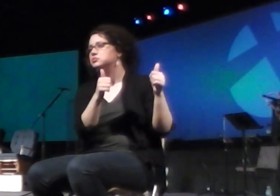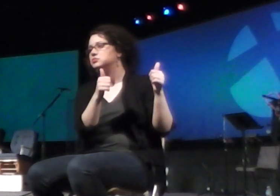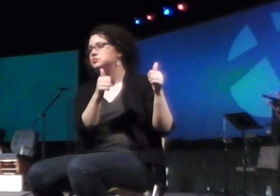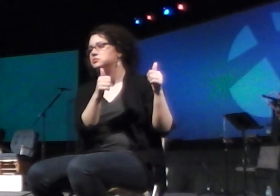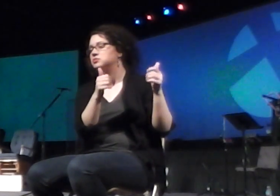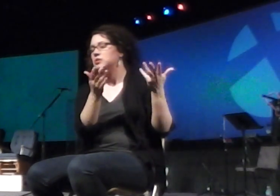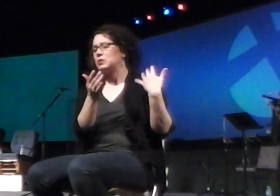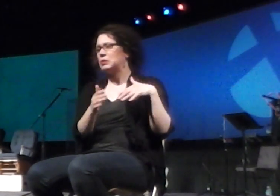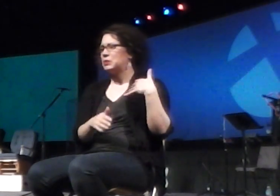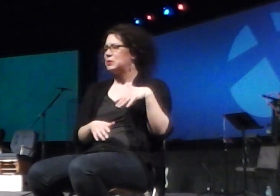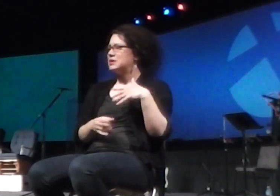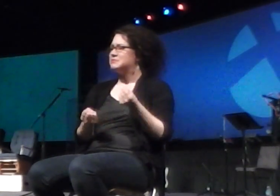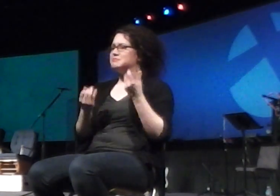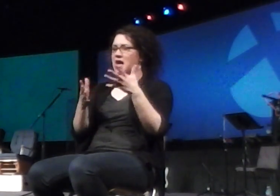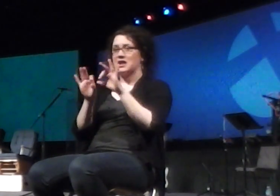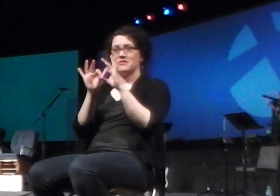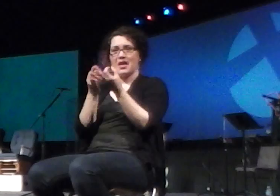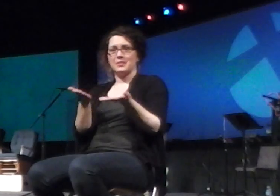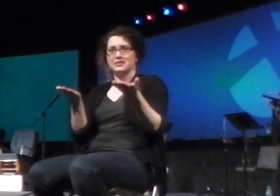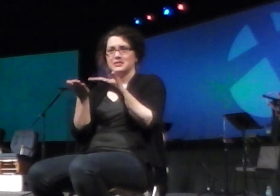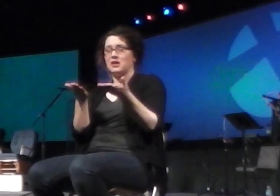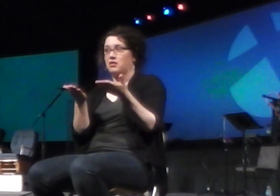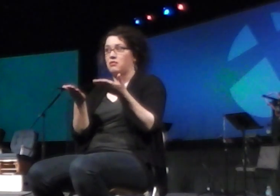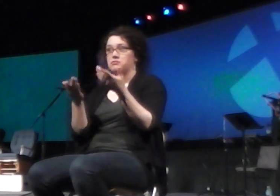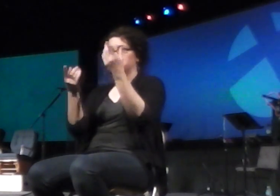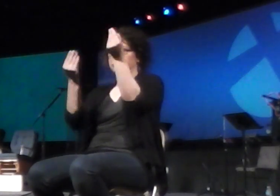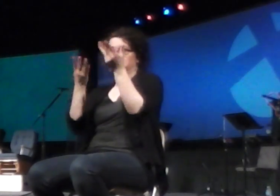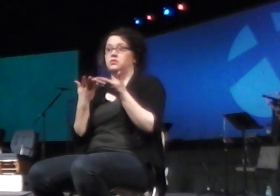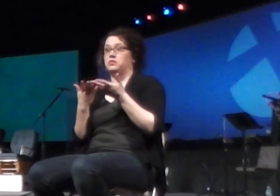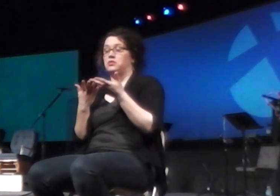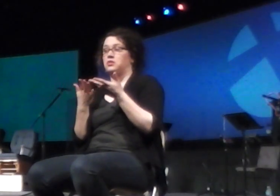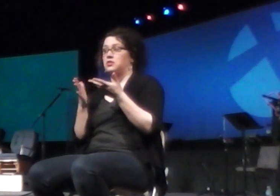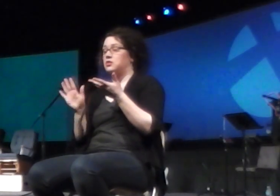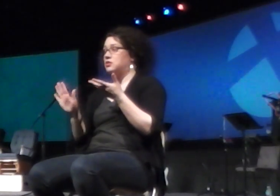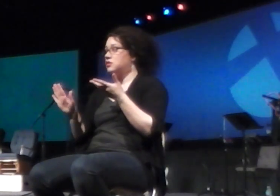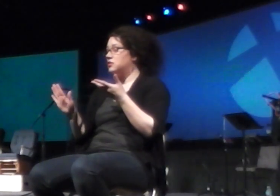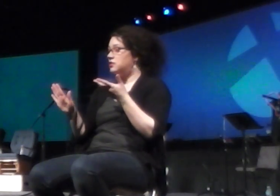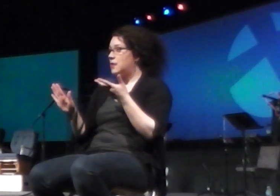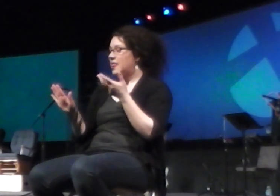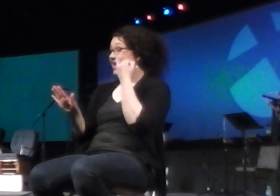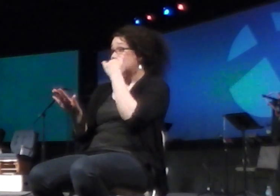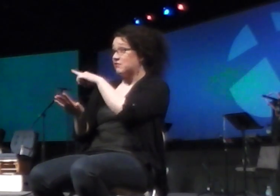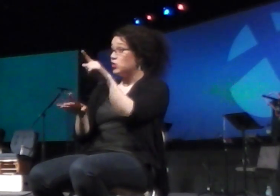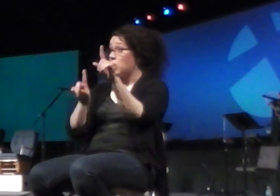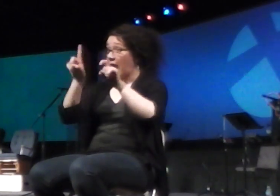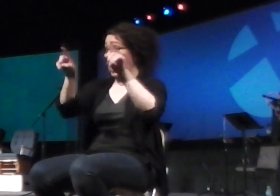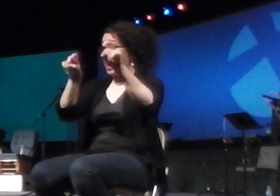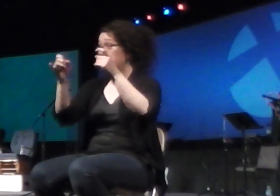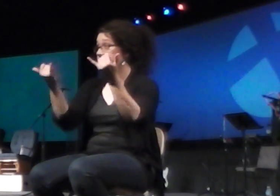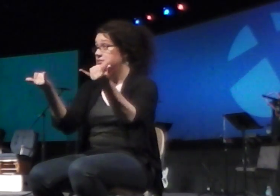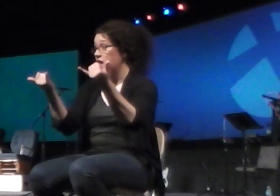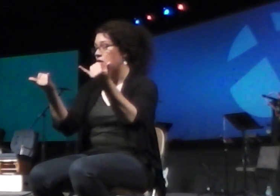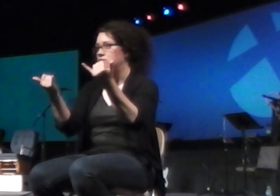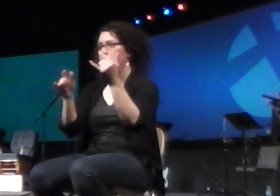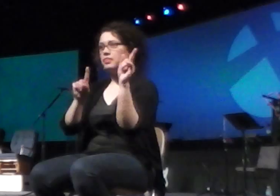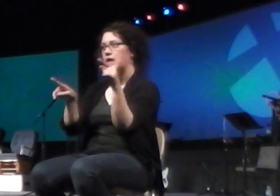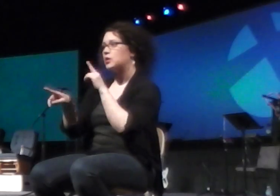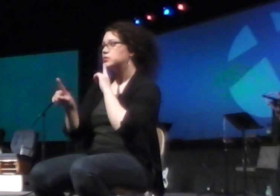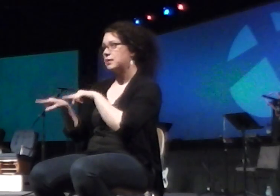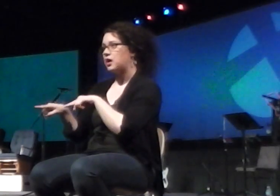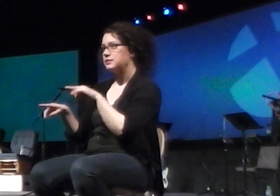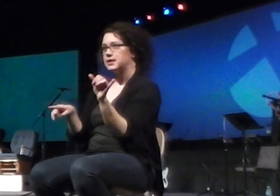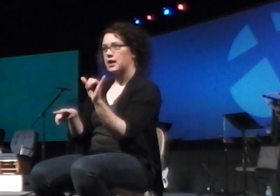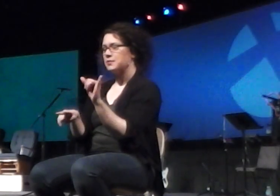you how many families here at Frontline have said this. I'm not, and they would say it if you asked them today. They would say, it was my kids